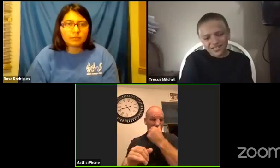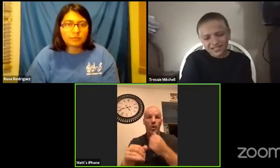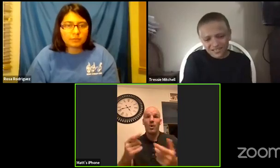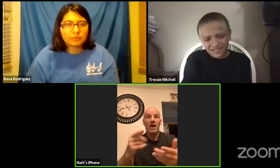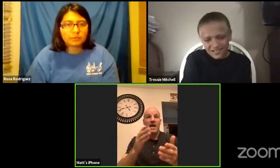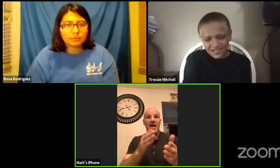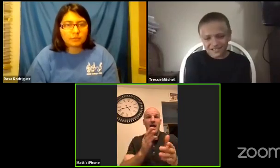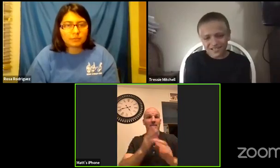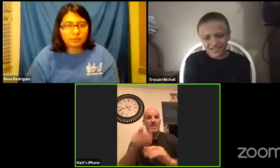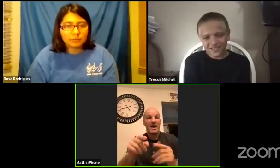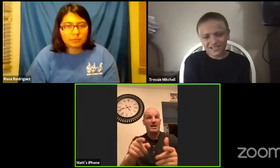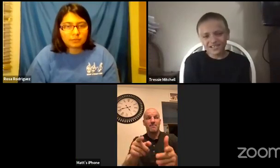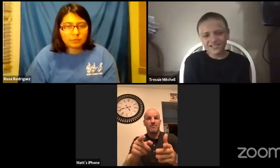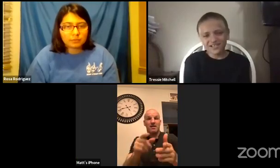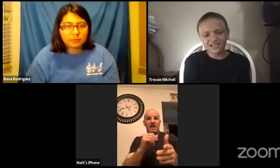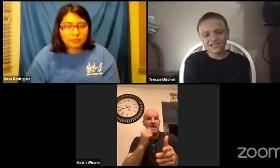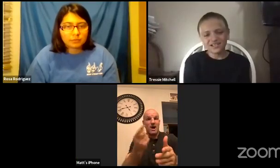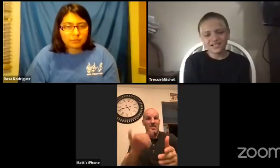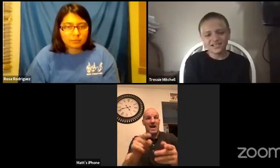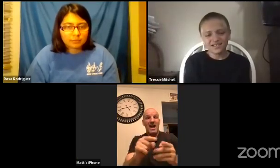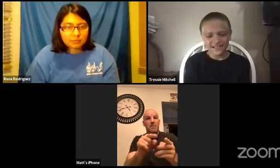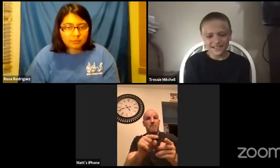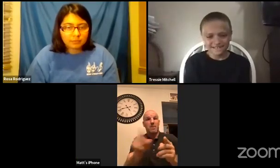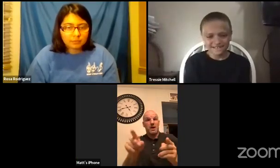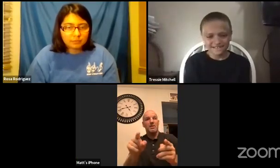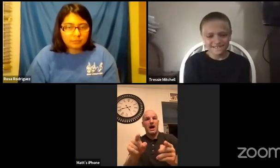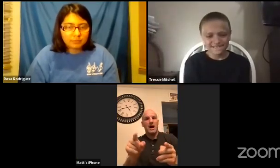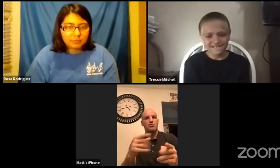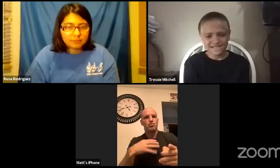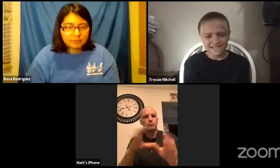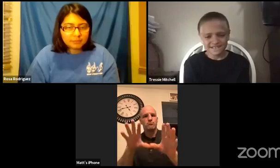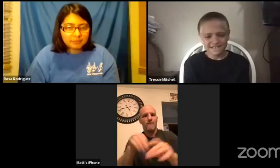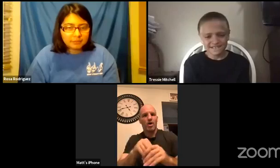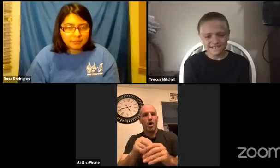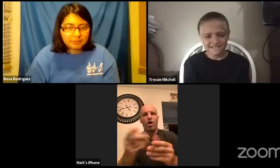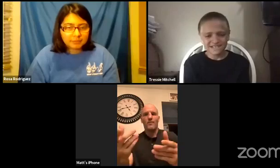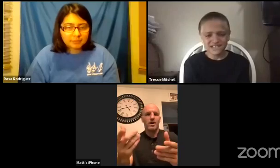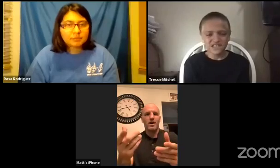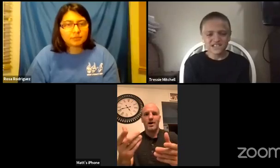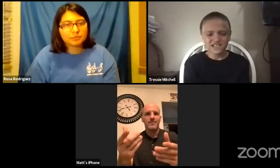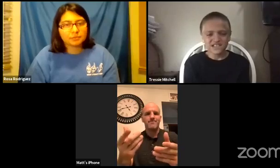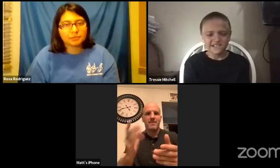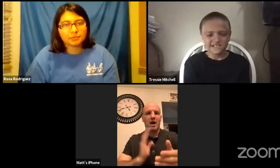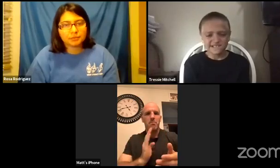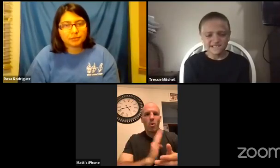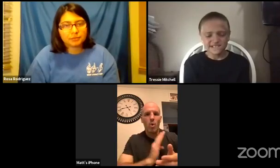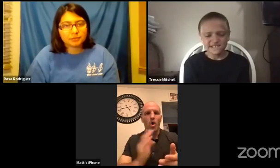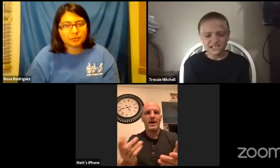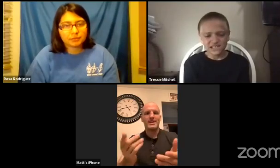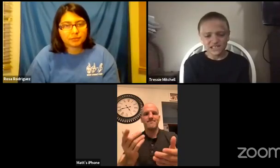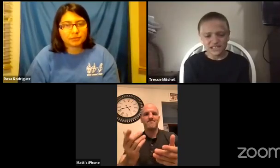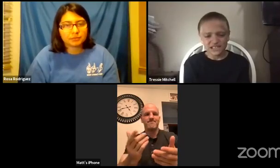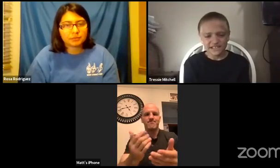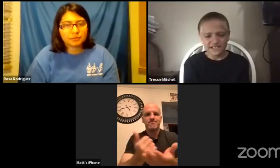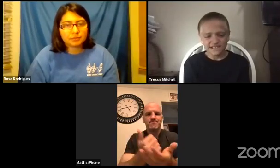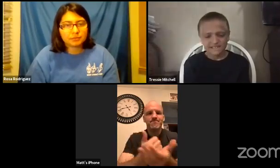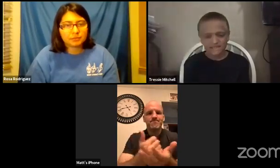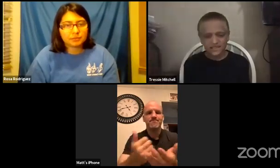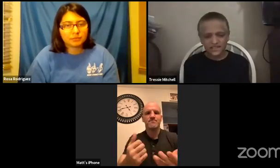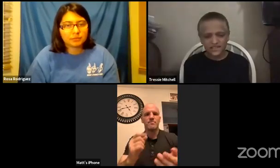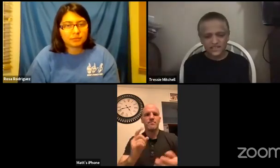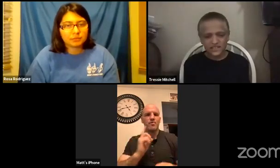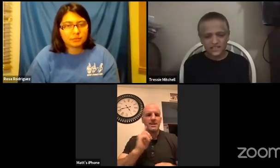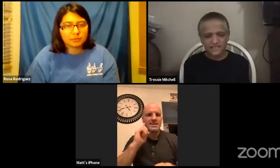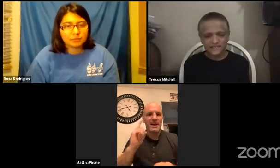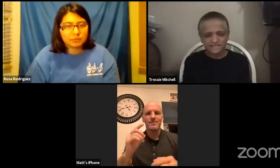electrical engineering degree from RIT and a lot of academic awards earned there too. That was at Rochester Institute of